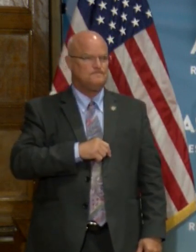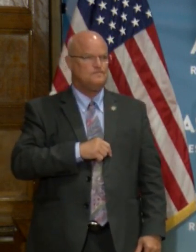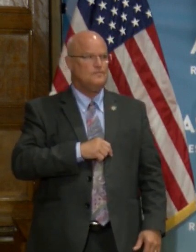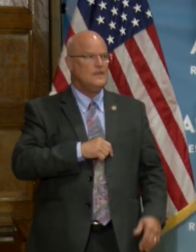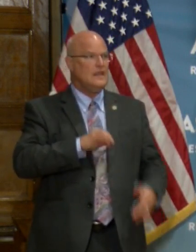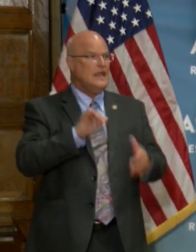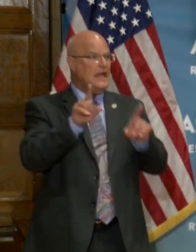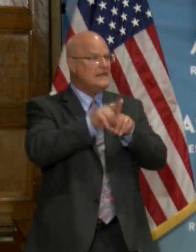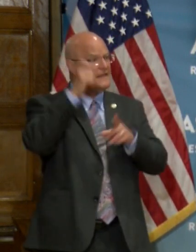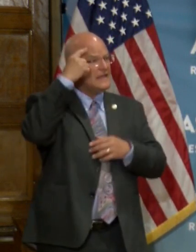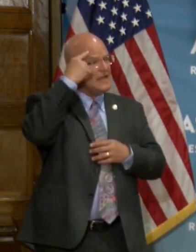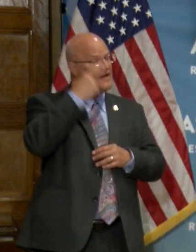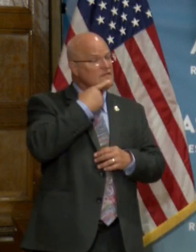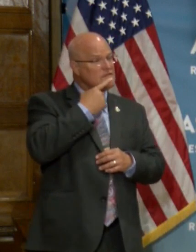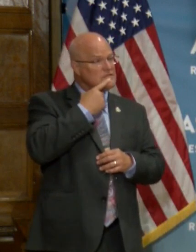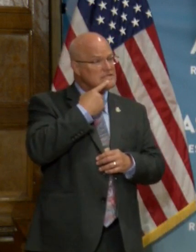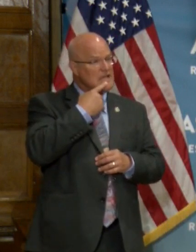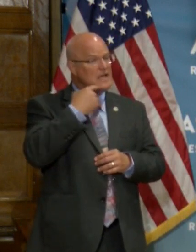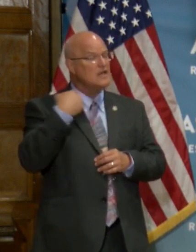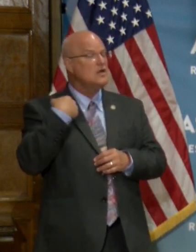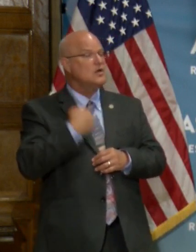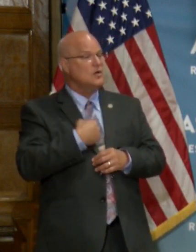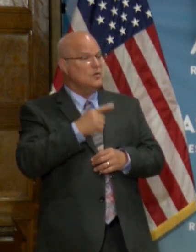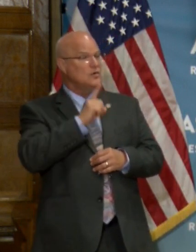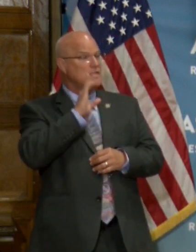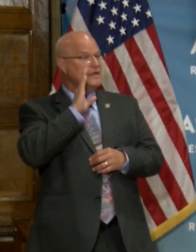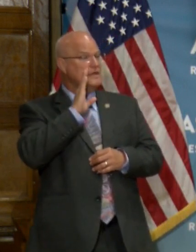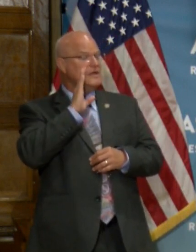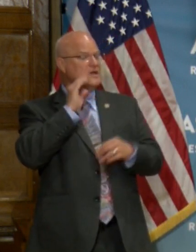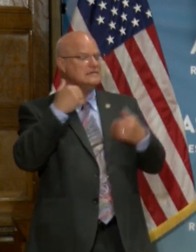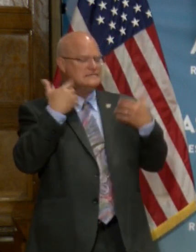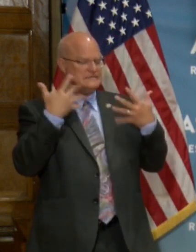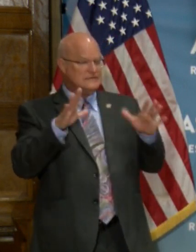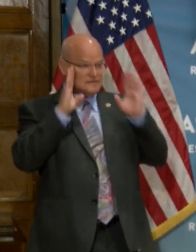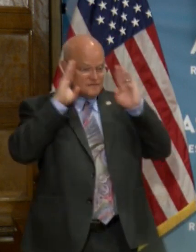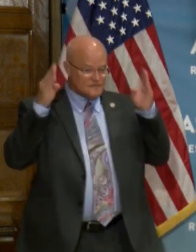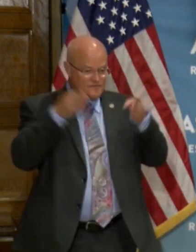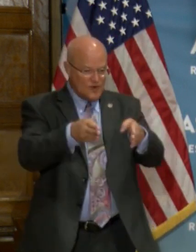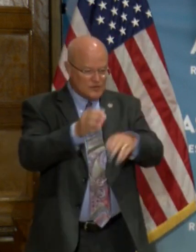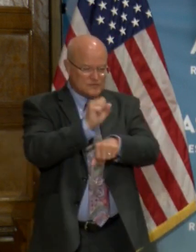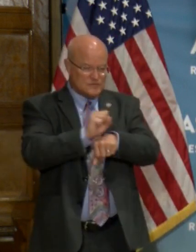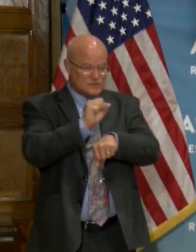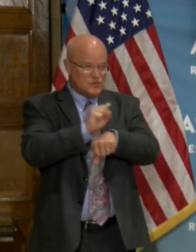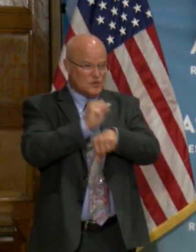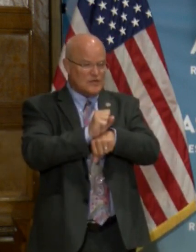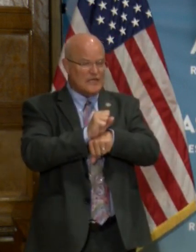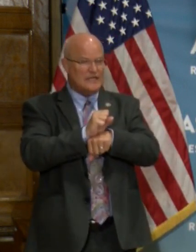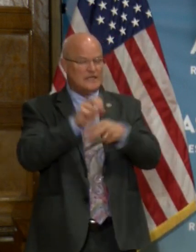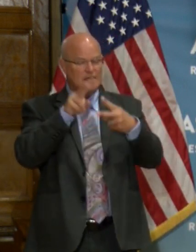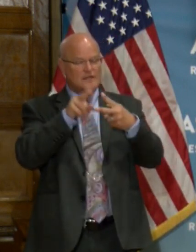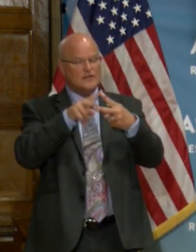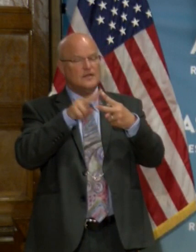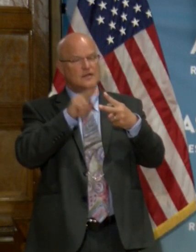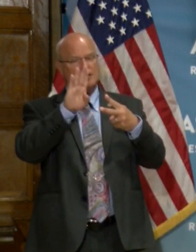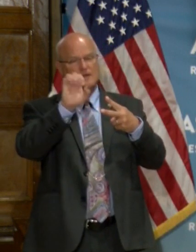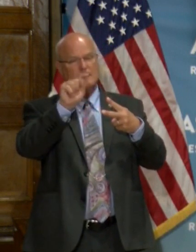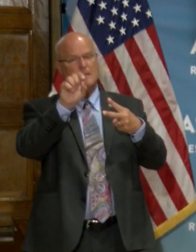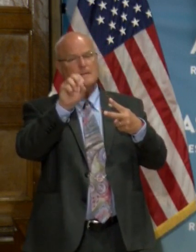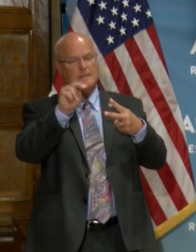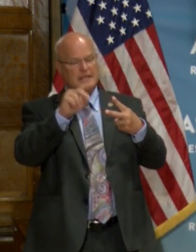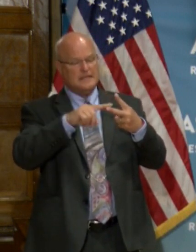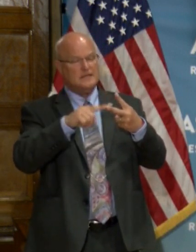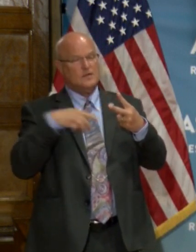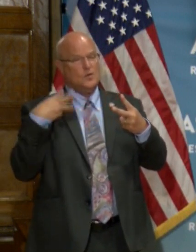And as the governor has mentioned, we've been focusing efforts in Benton and Washington County. We're starting to see